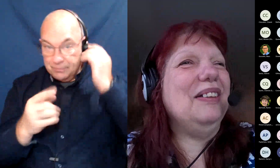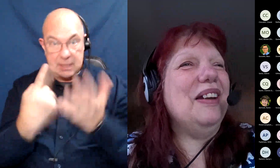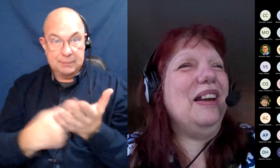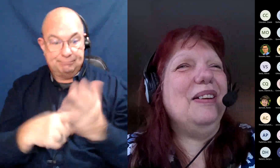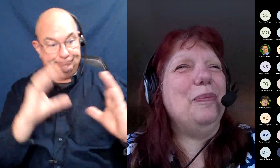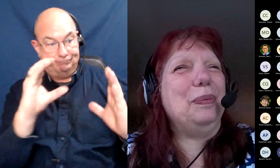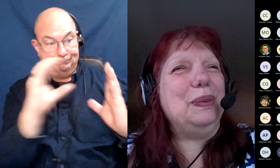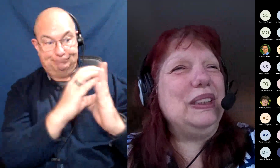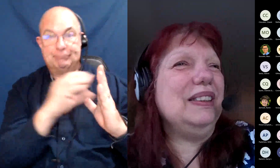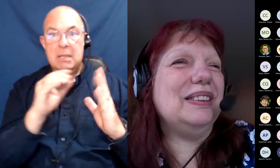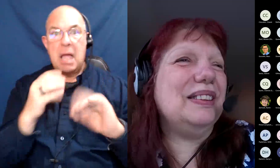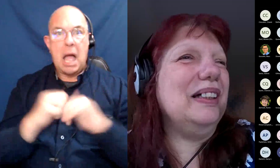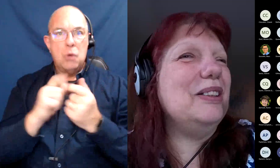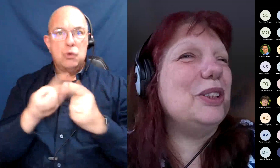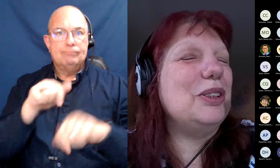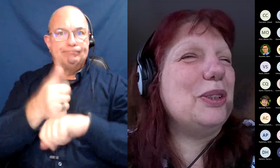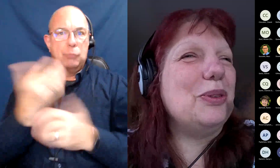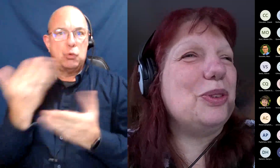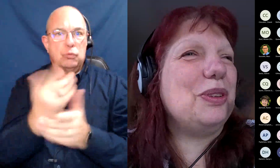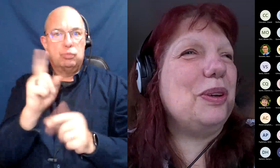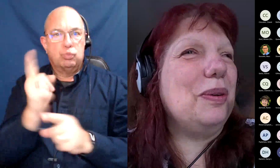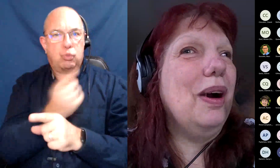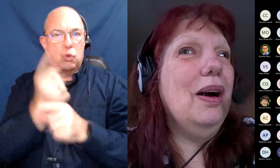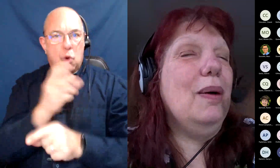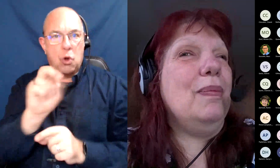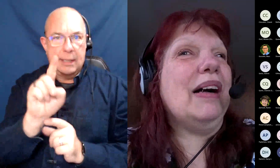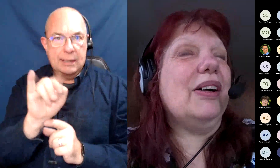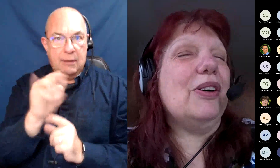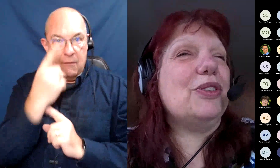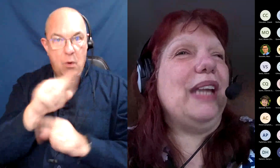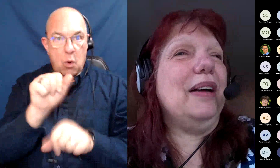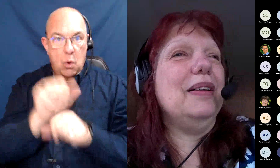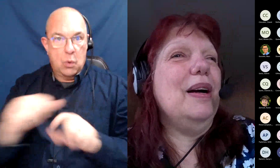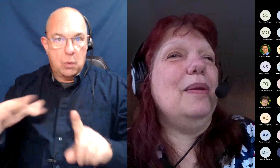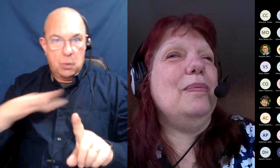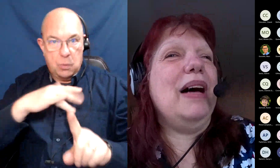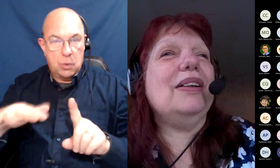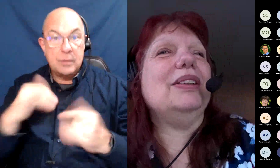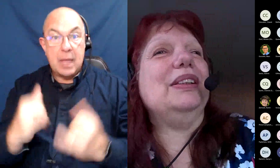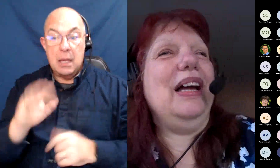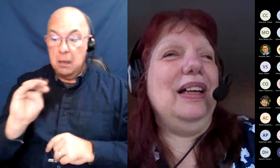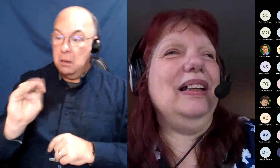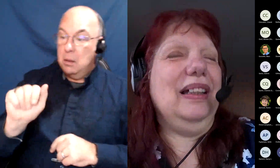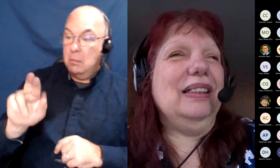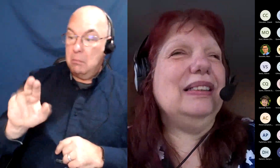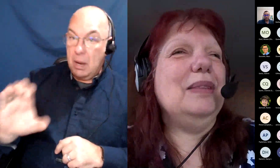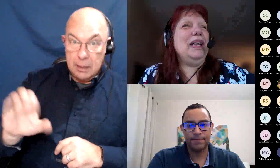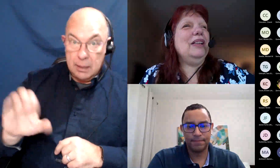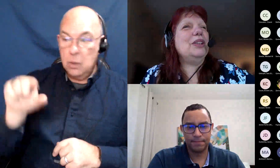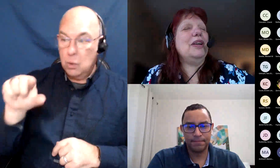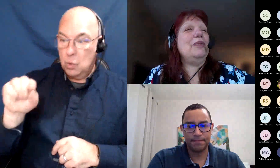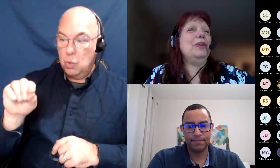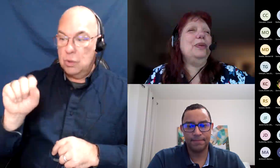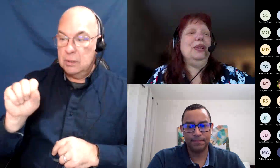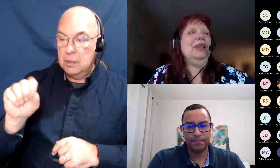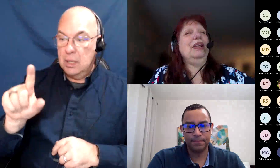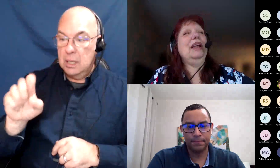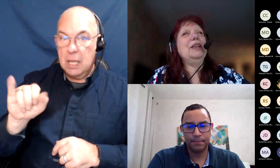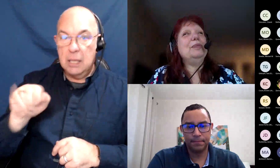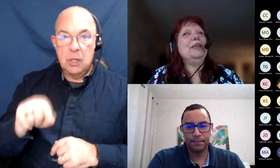proud and pleased to introduce to you Marc Gosselin. Marc Gosselin is a manager